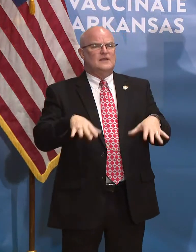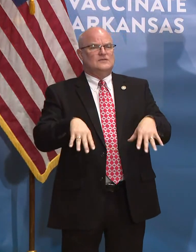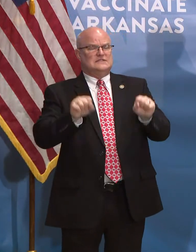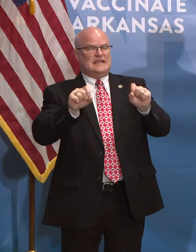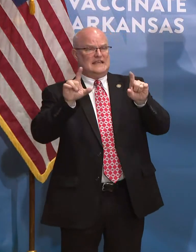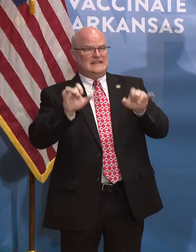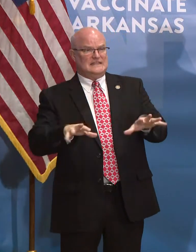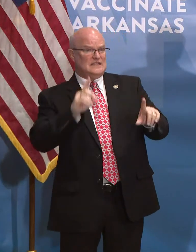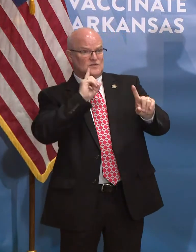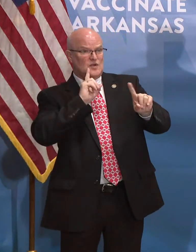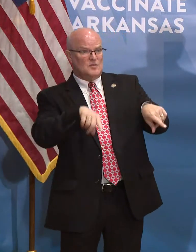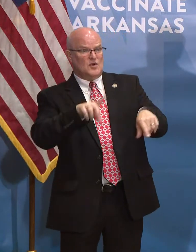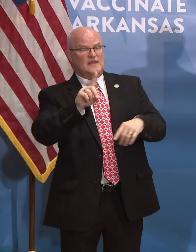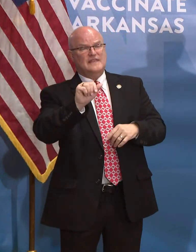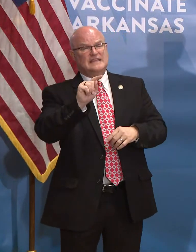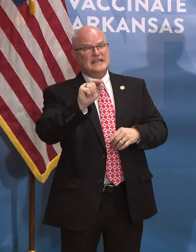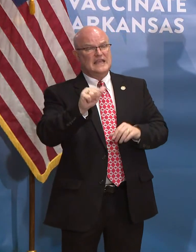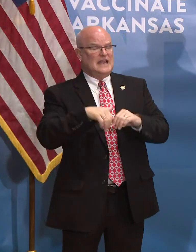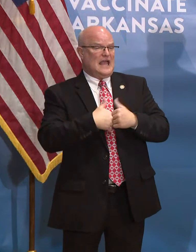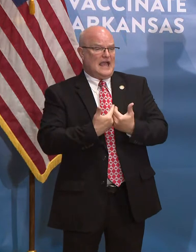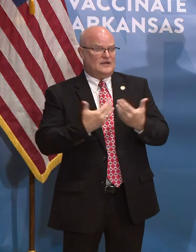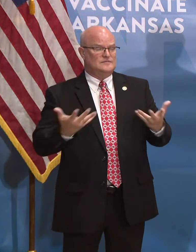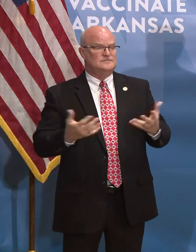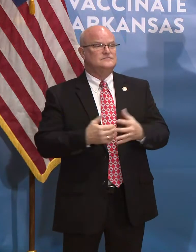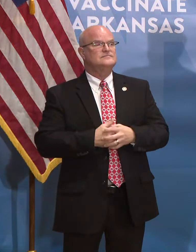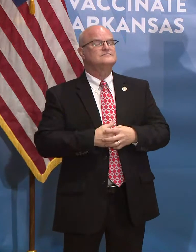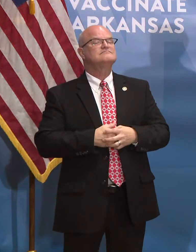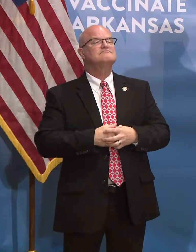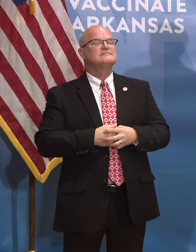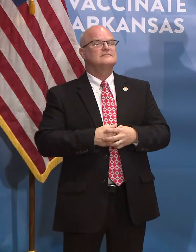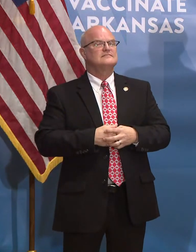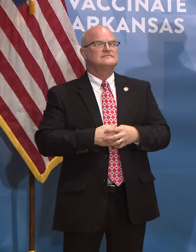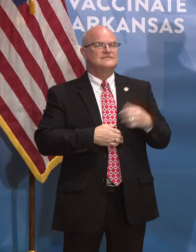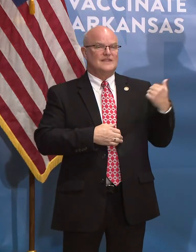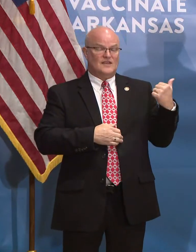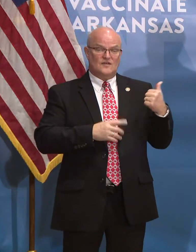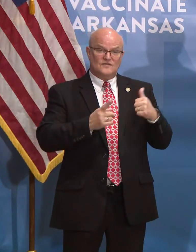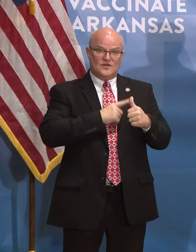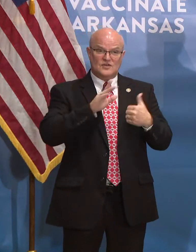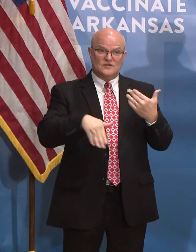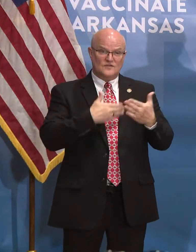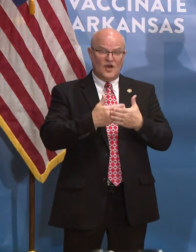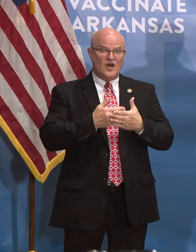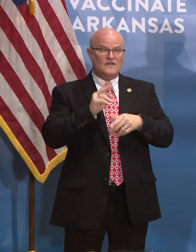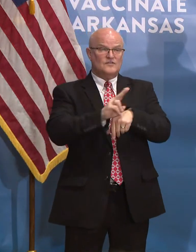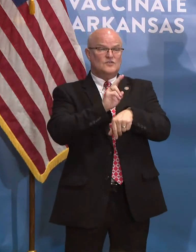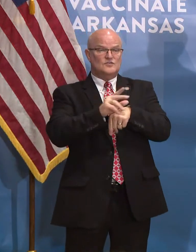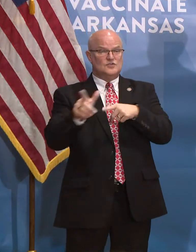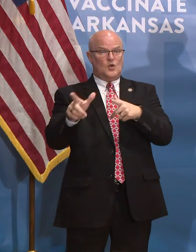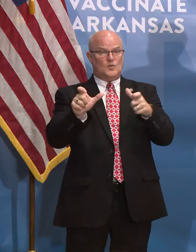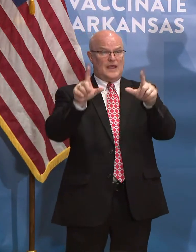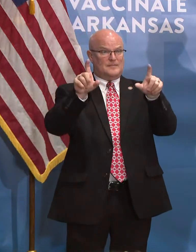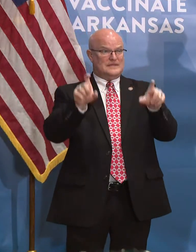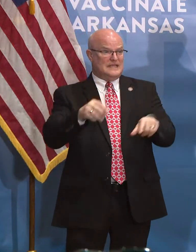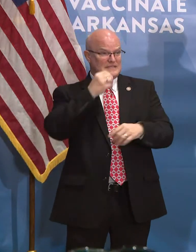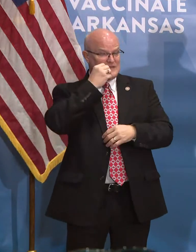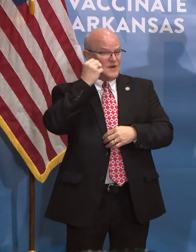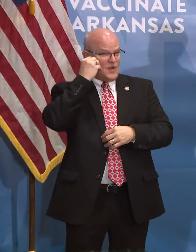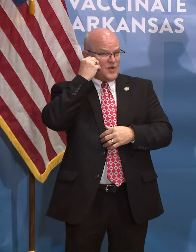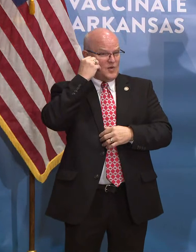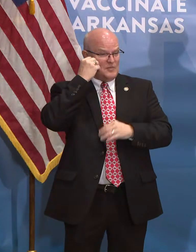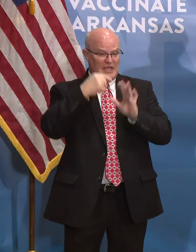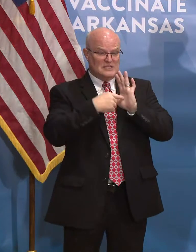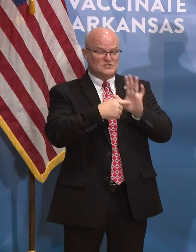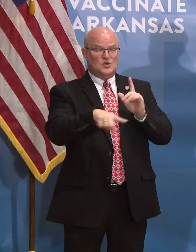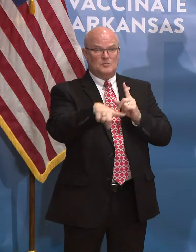these tests to report the data to the Department of Health? So first of all, if you use a rapid test and you